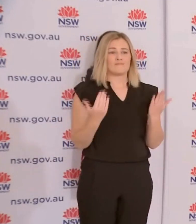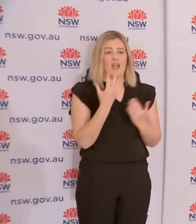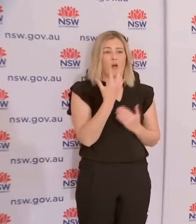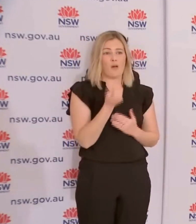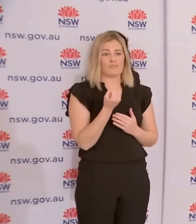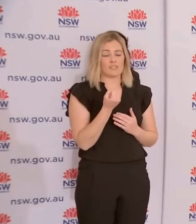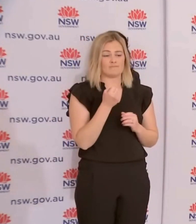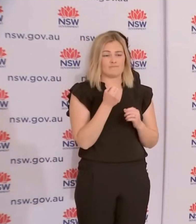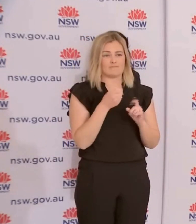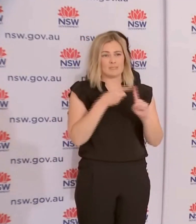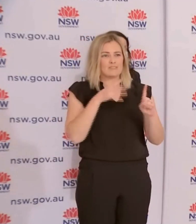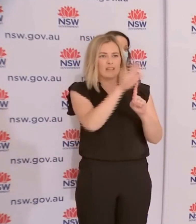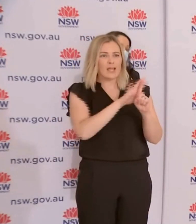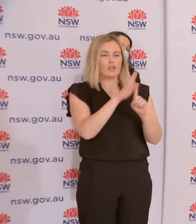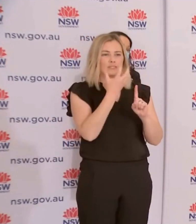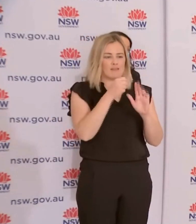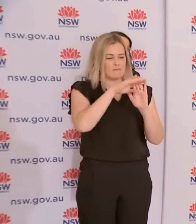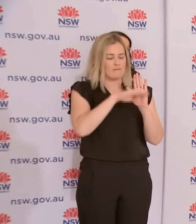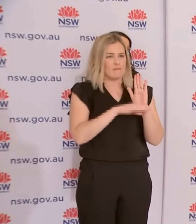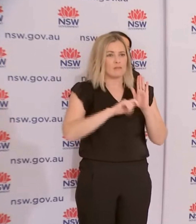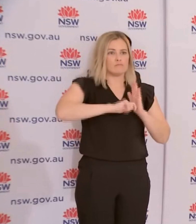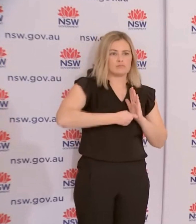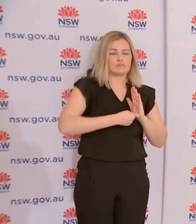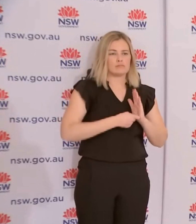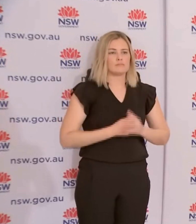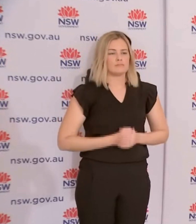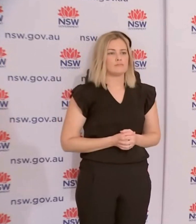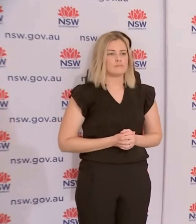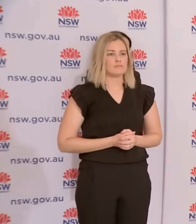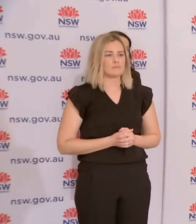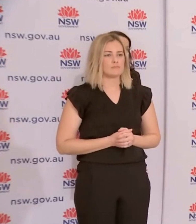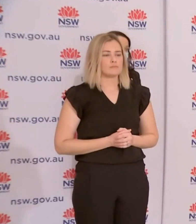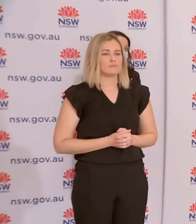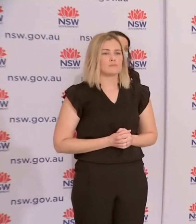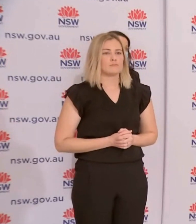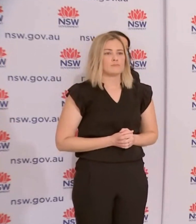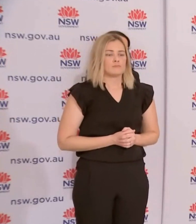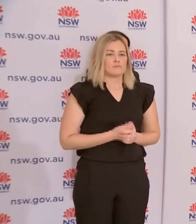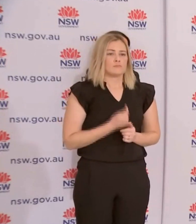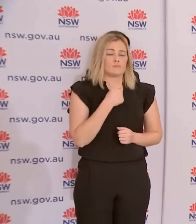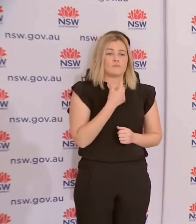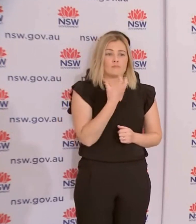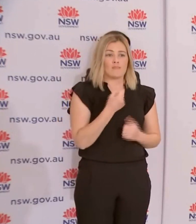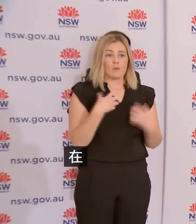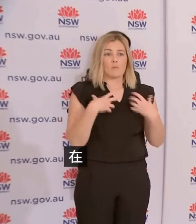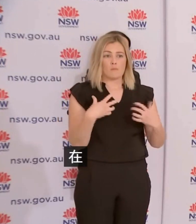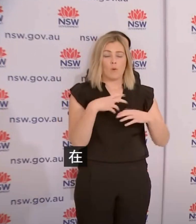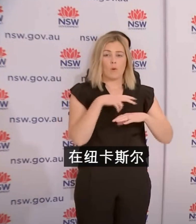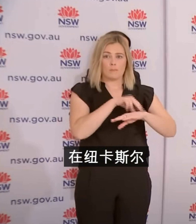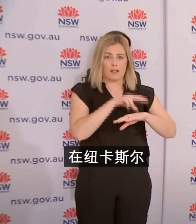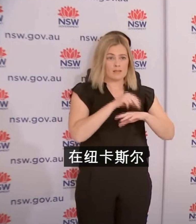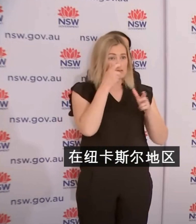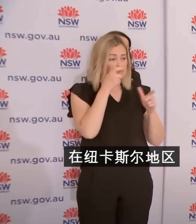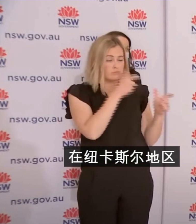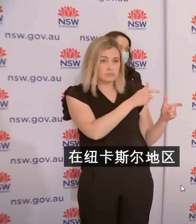restrictions at the moment. Emergency management arrangements have been stood up in Western New South Wales, in addition to those that are currently in place